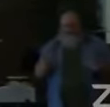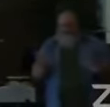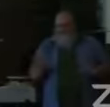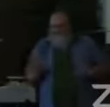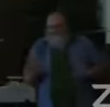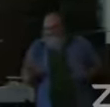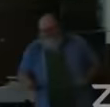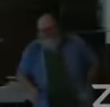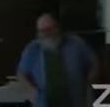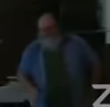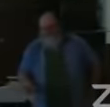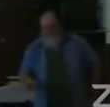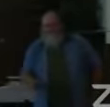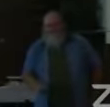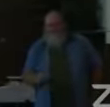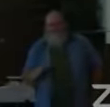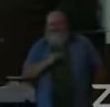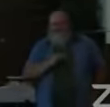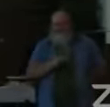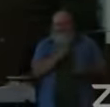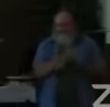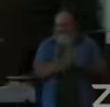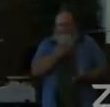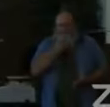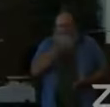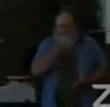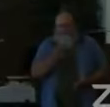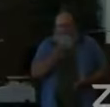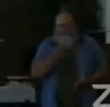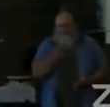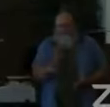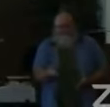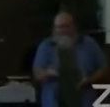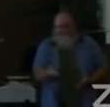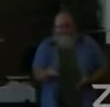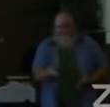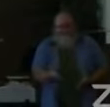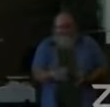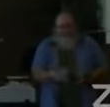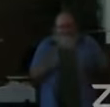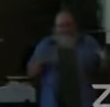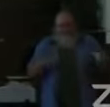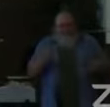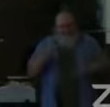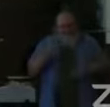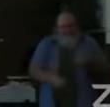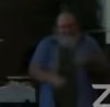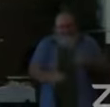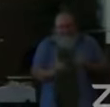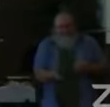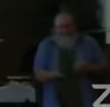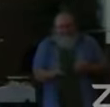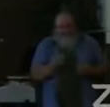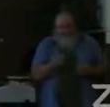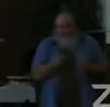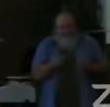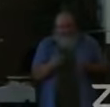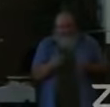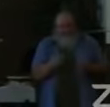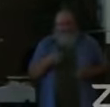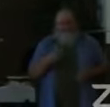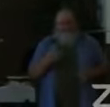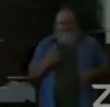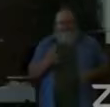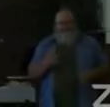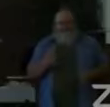years. But I quit saying, "This is the most difficult thing I've ever gone through." Because sure enough, something trumps